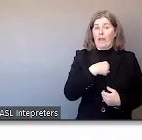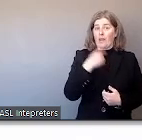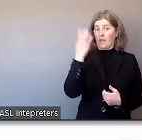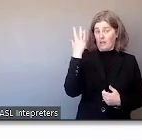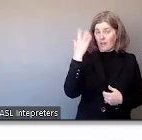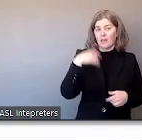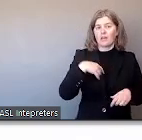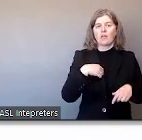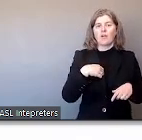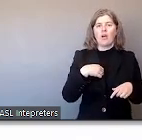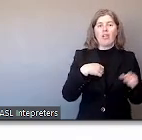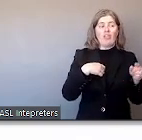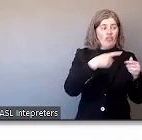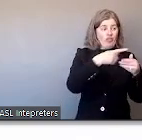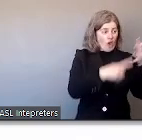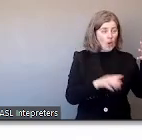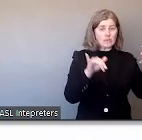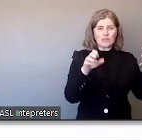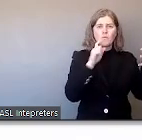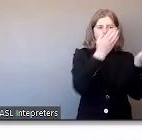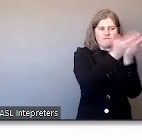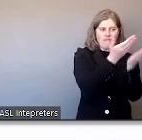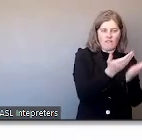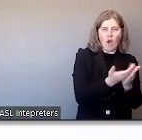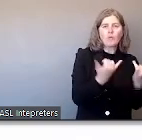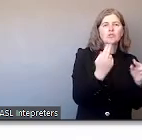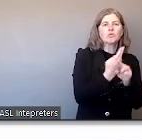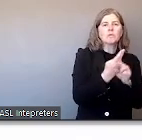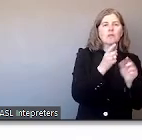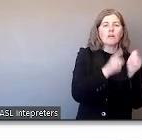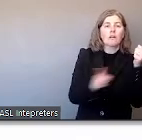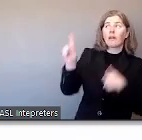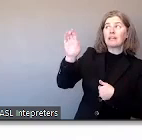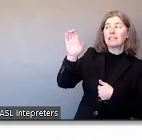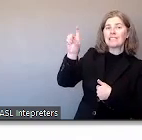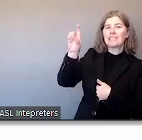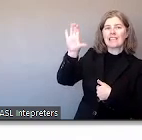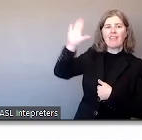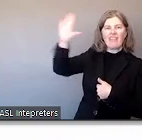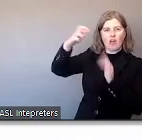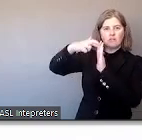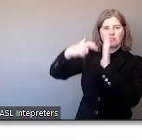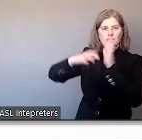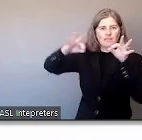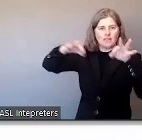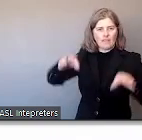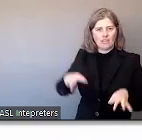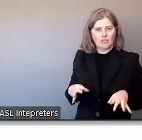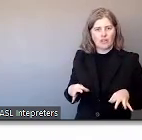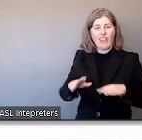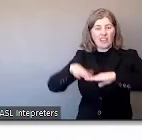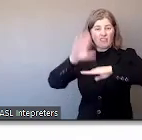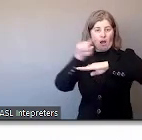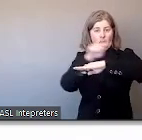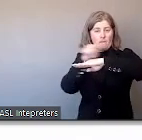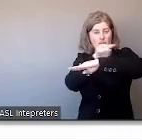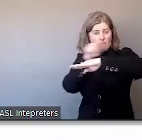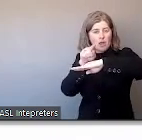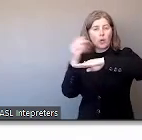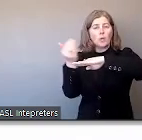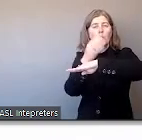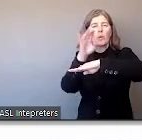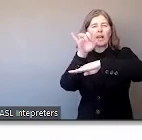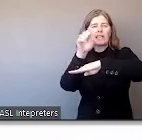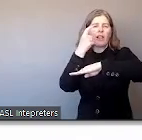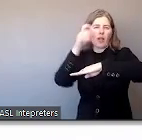every one of these cases. We're still using the CDC case definition. So that numerator, that top number, the number of new cases can be a little